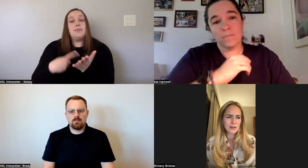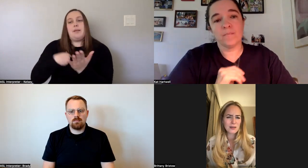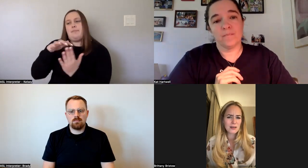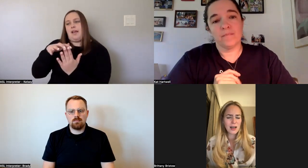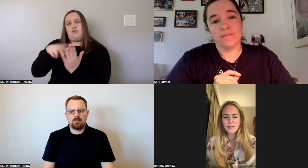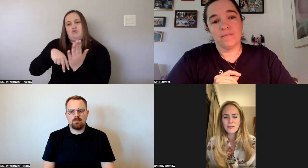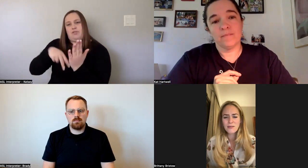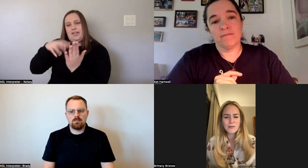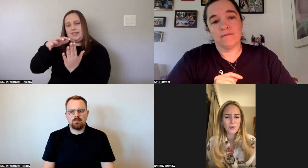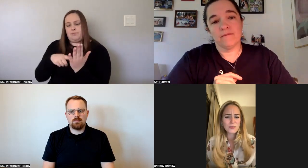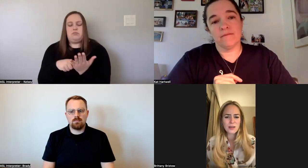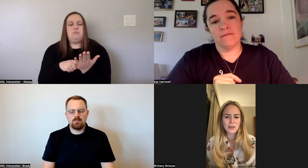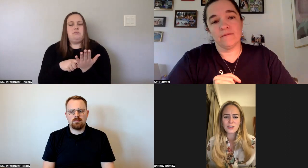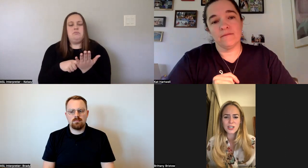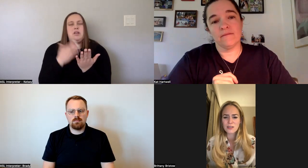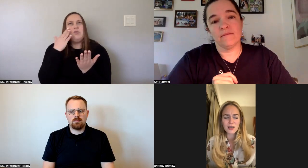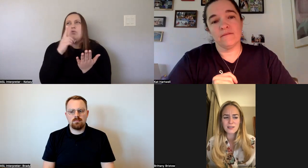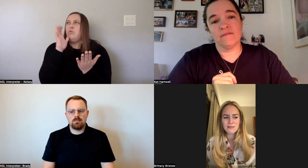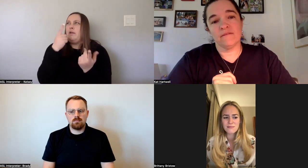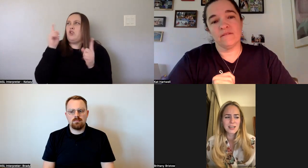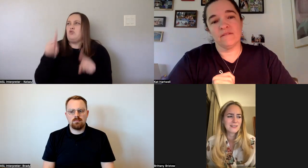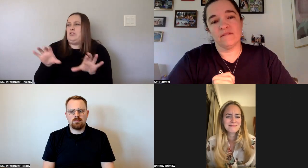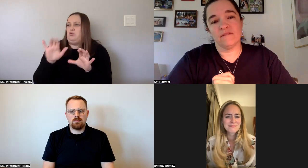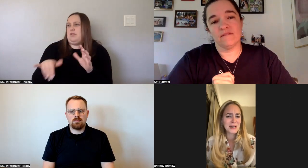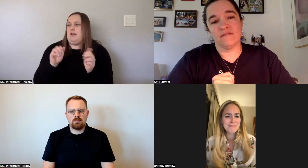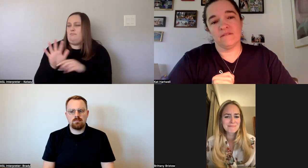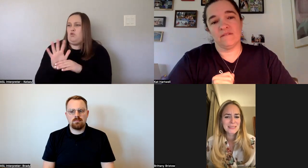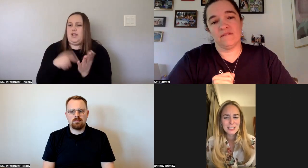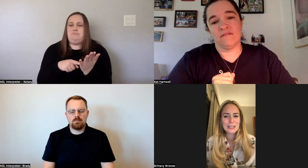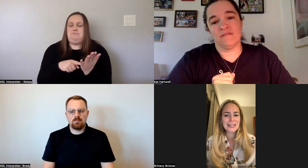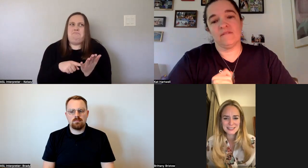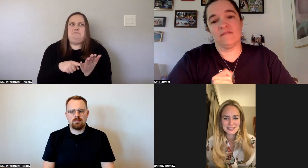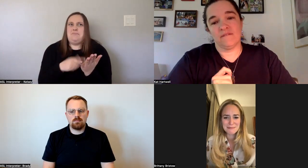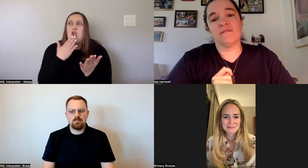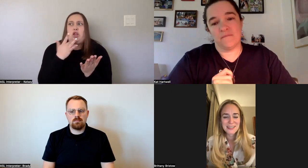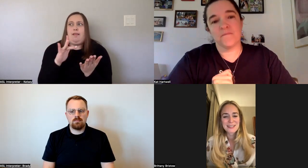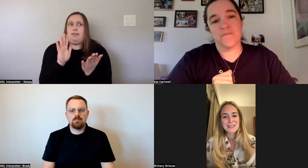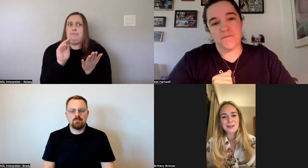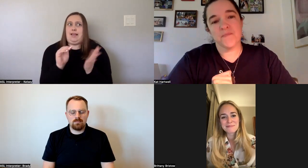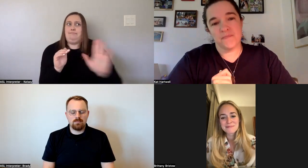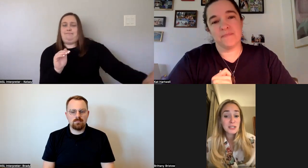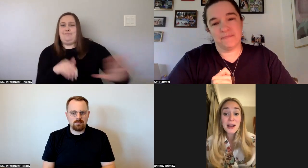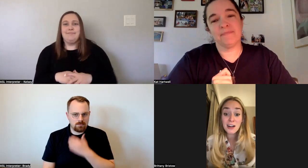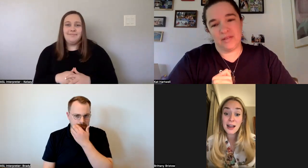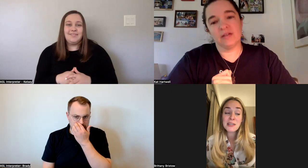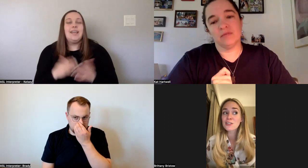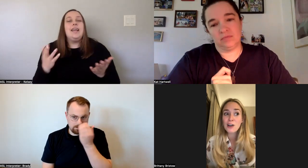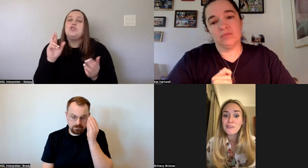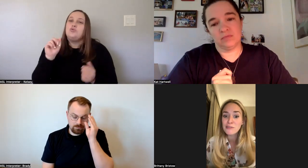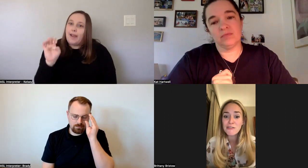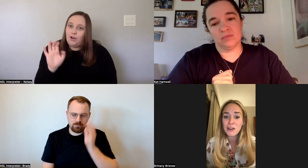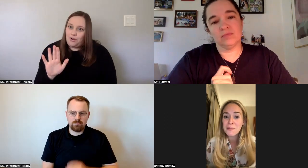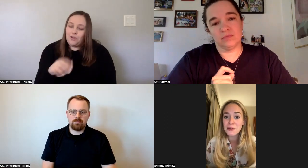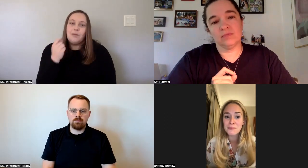go, I don't know who's going to agree to do this, but good luck to them. So it's rare. I mean, there's a